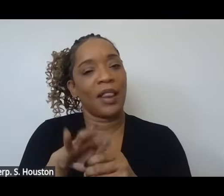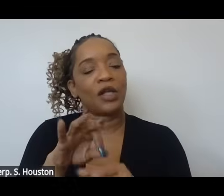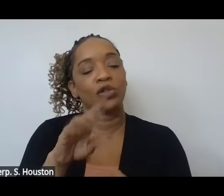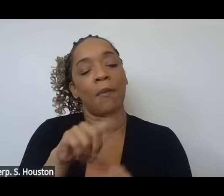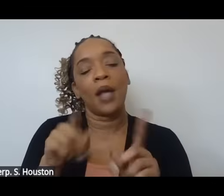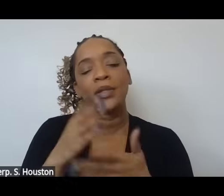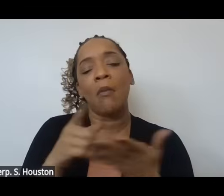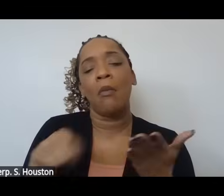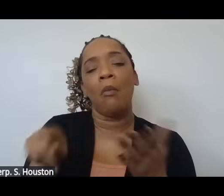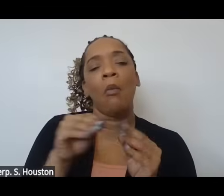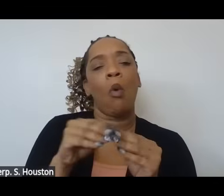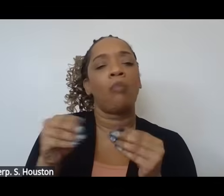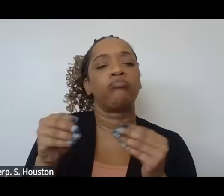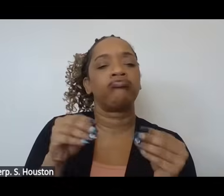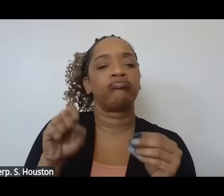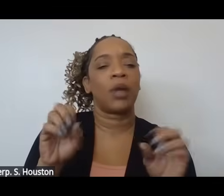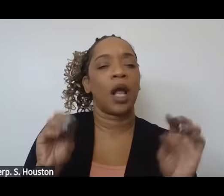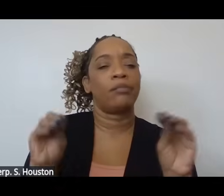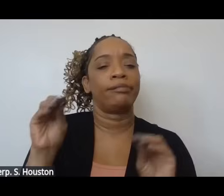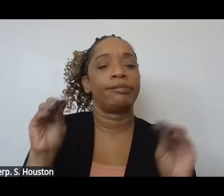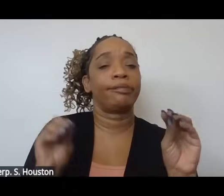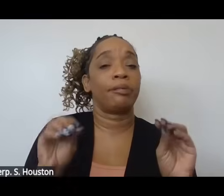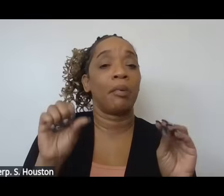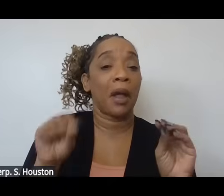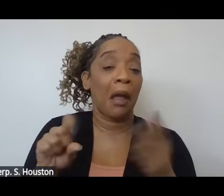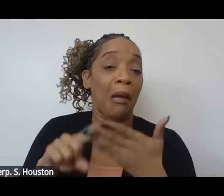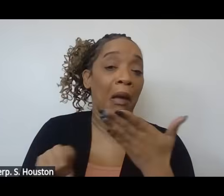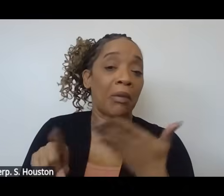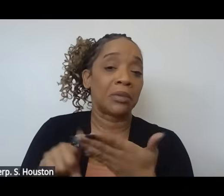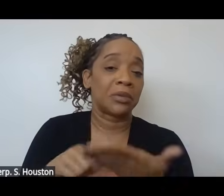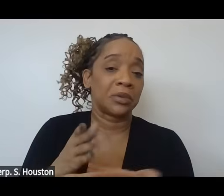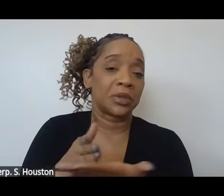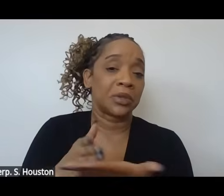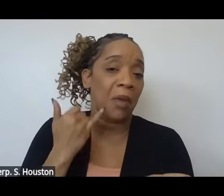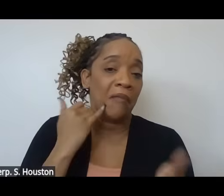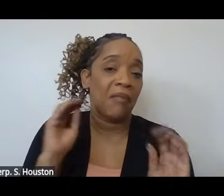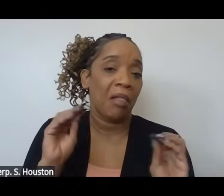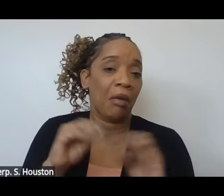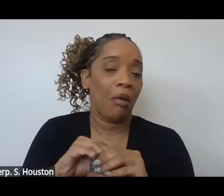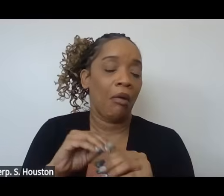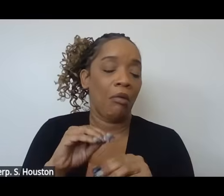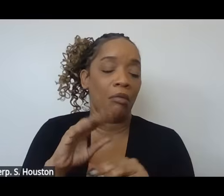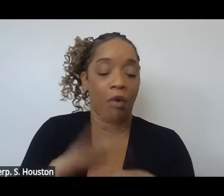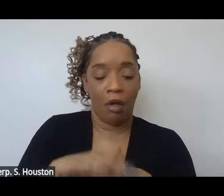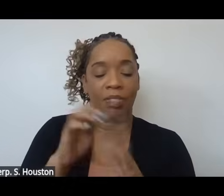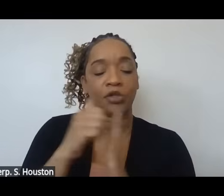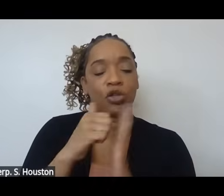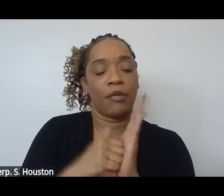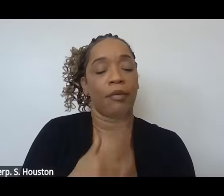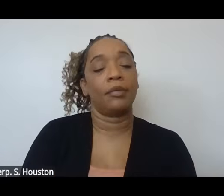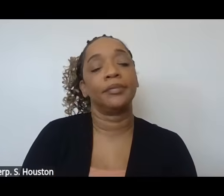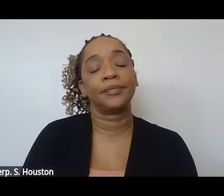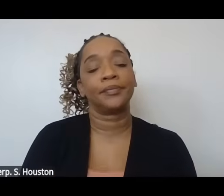Like we may even cancel some of those depending if there's nothing on the agenda.